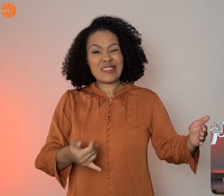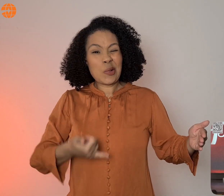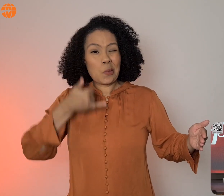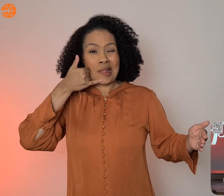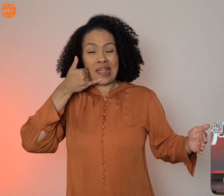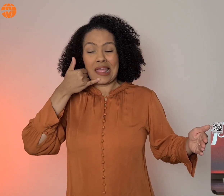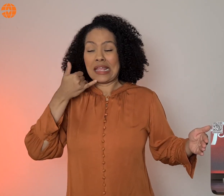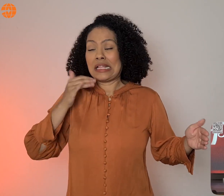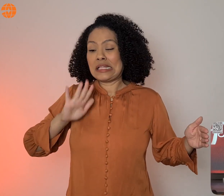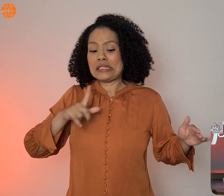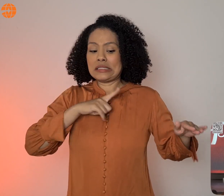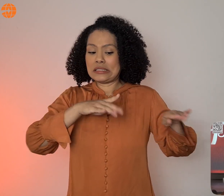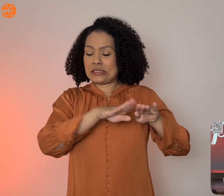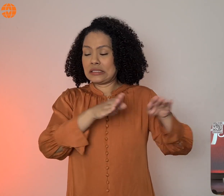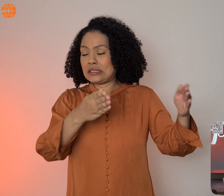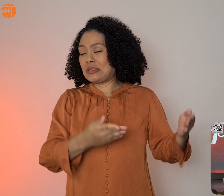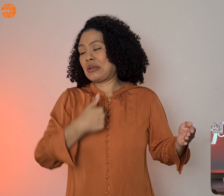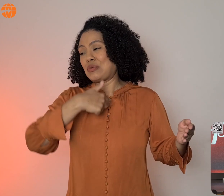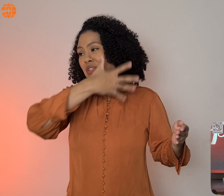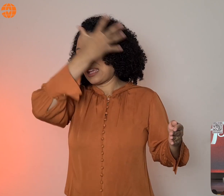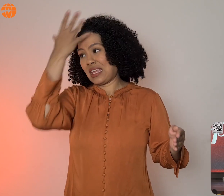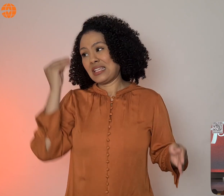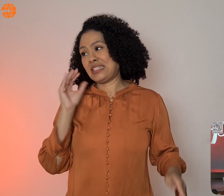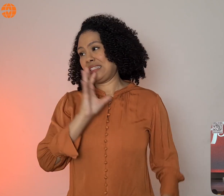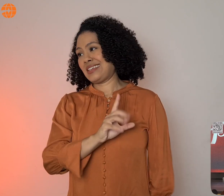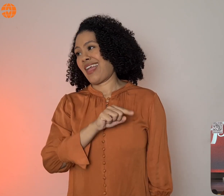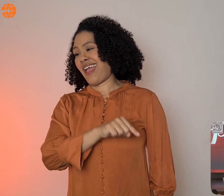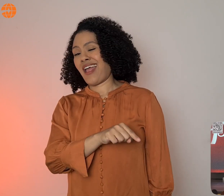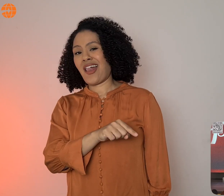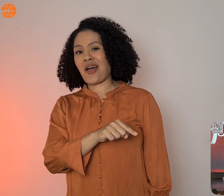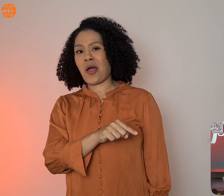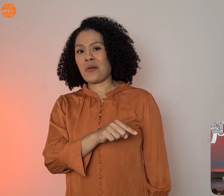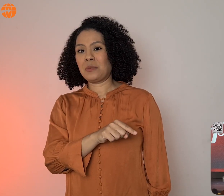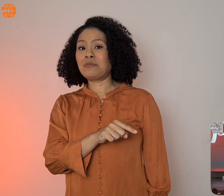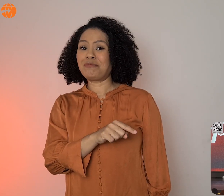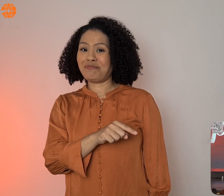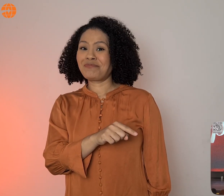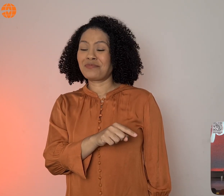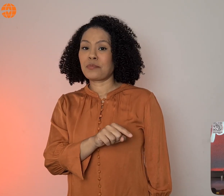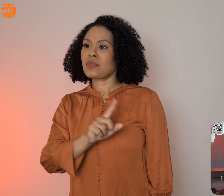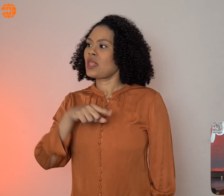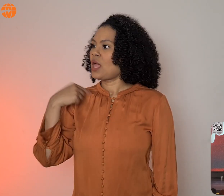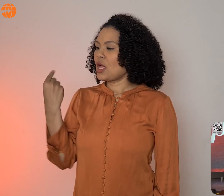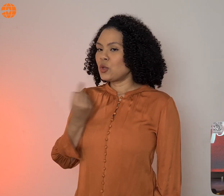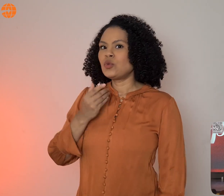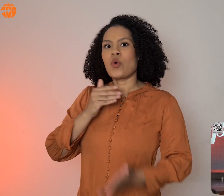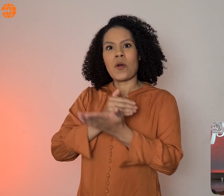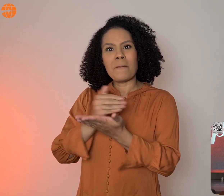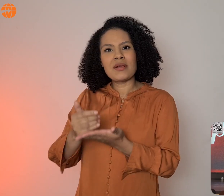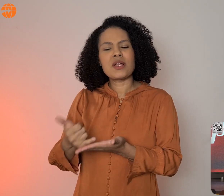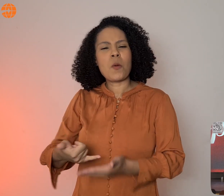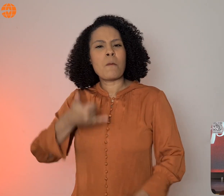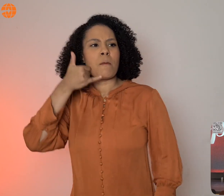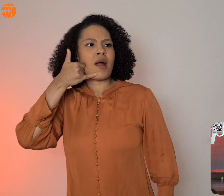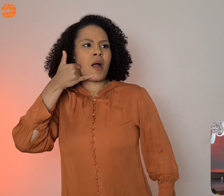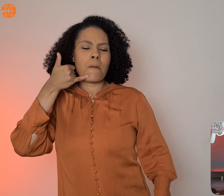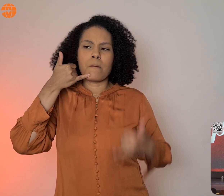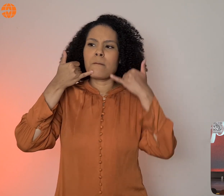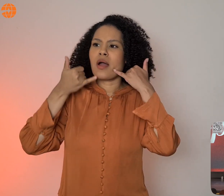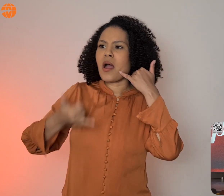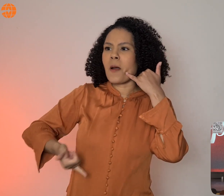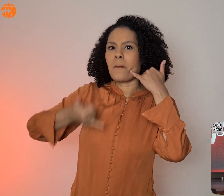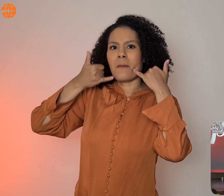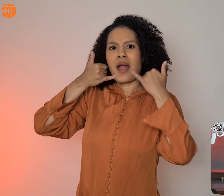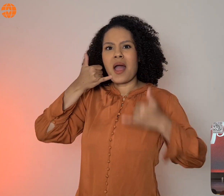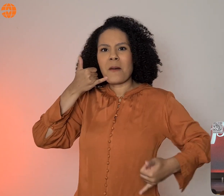box. E eu liguei para o pastor e disse, olha só, eu tenho essa caixa, eu tinha esquecido sobre ela. And we started to call all the kids and to see it. They're now adults.